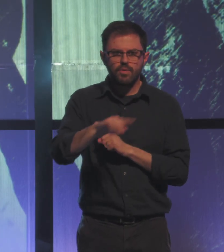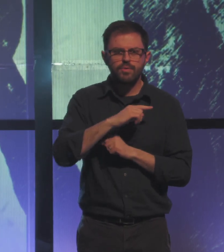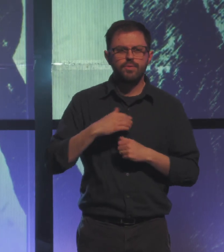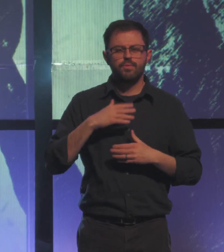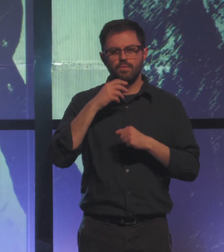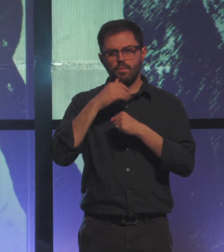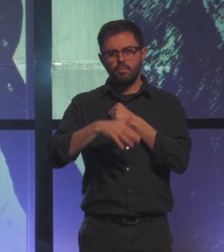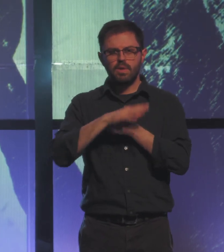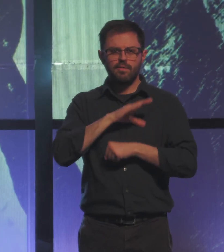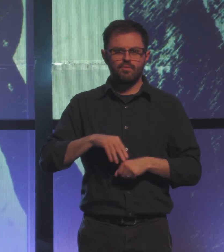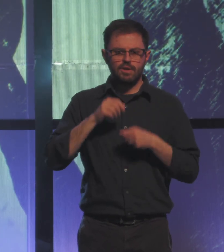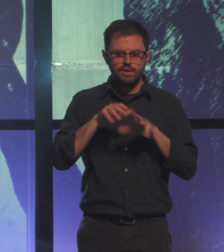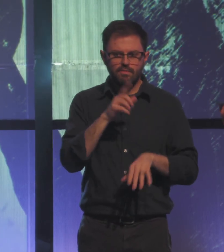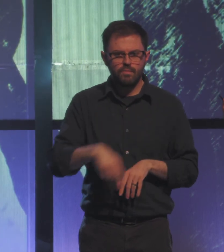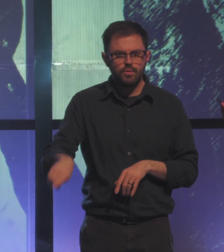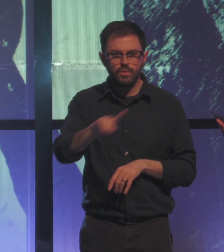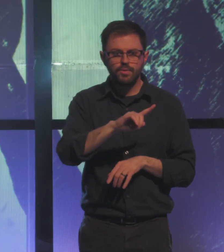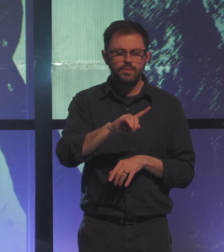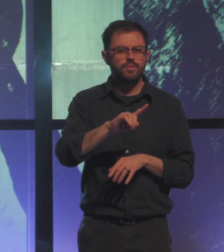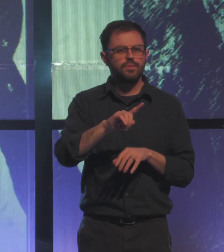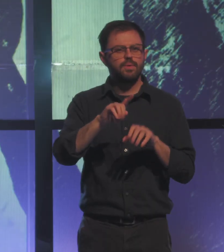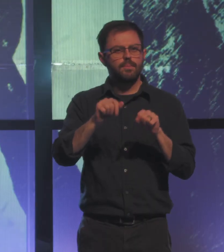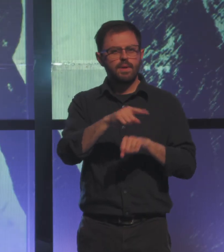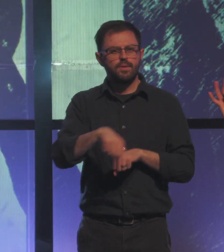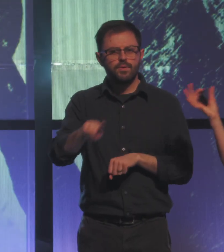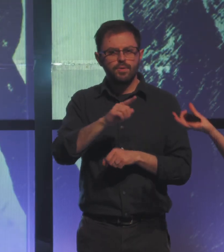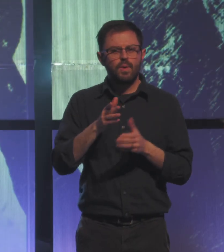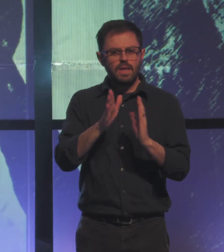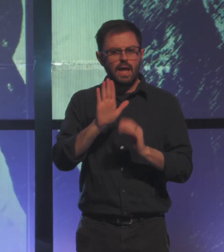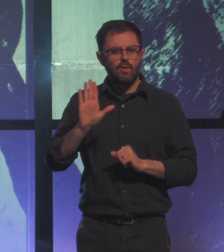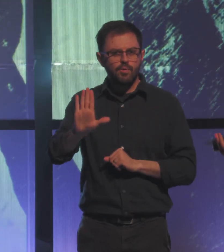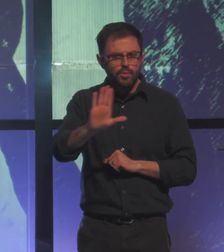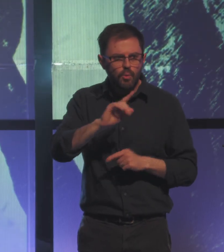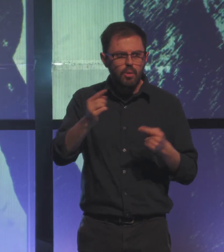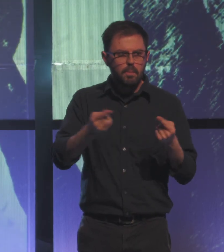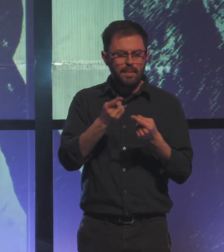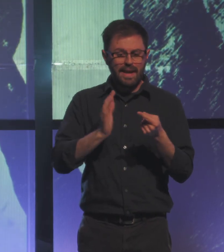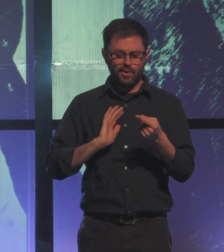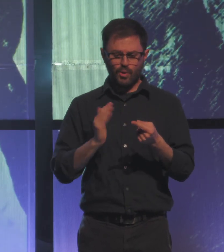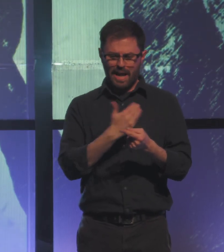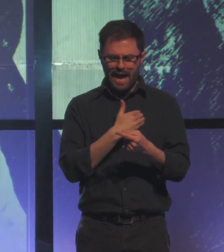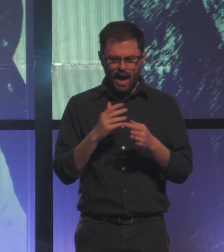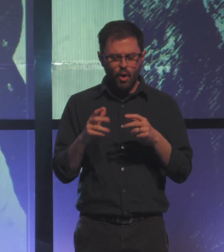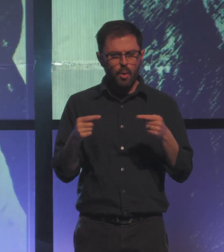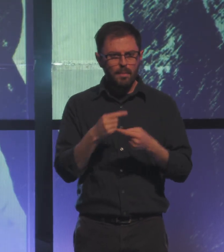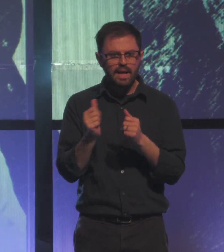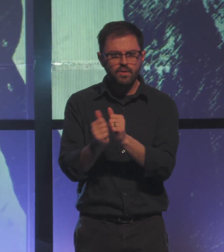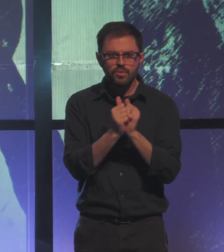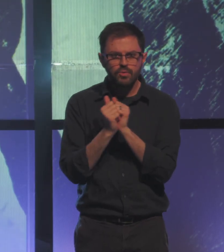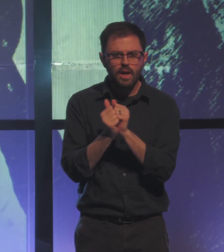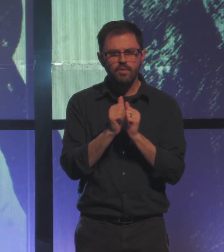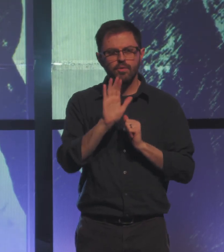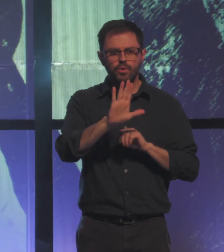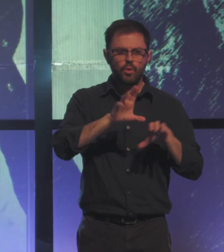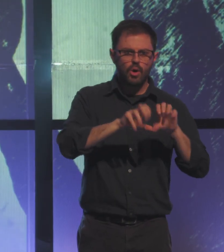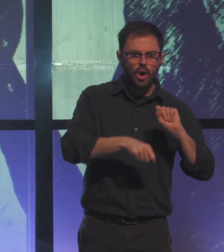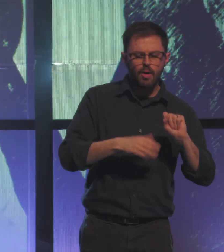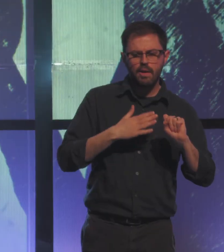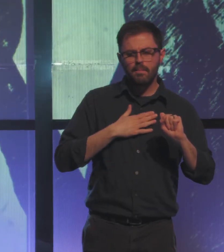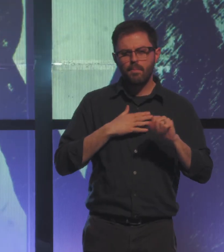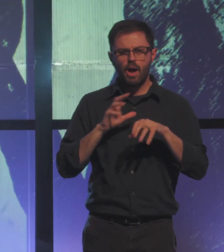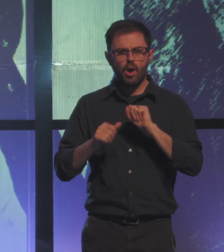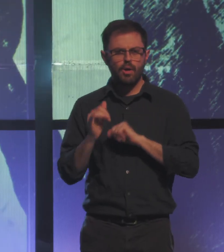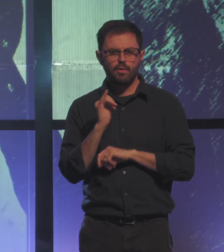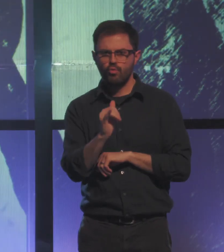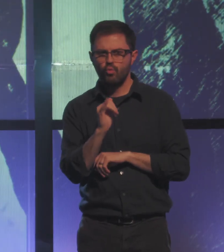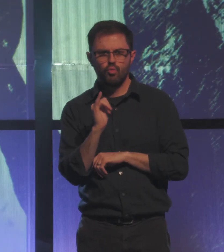you, may you allow your pain, our pain, your heartache, our heartache, my